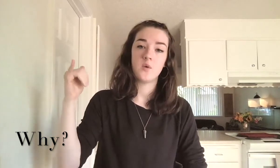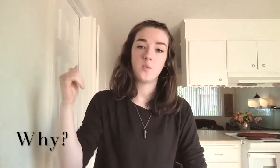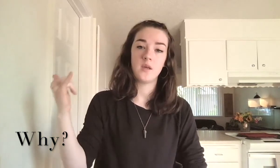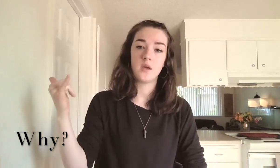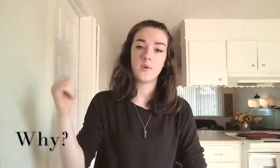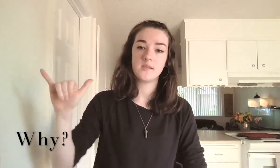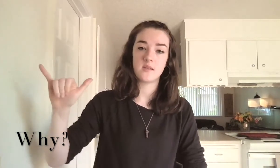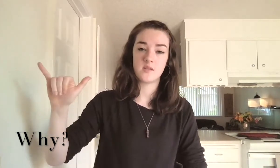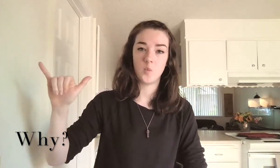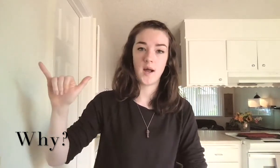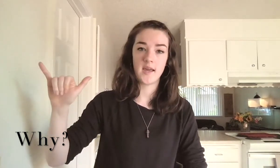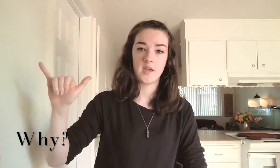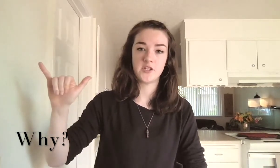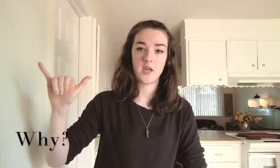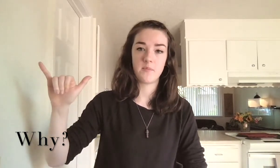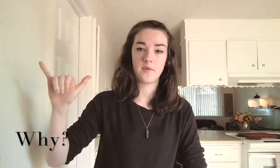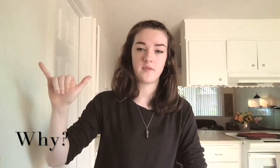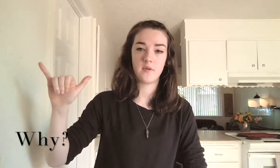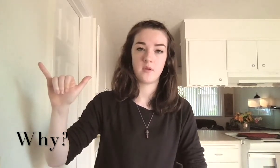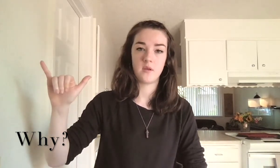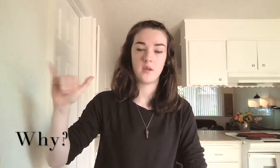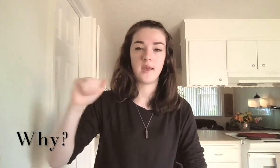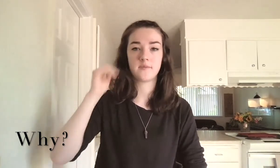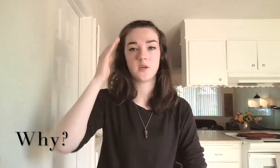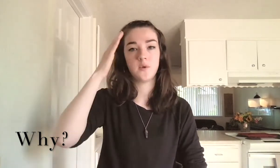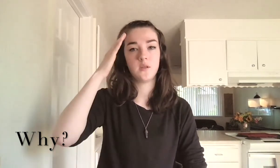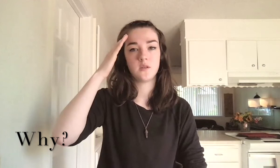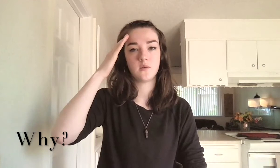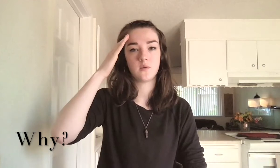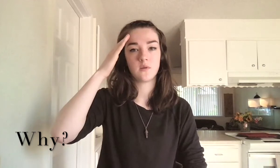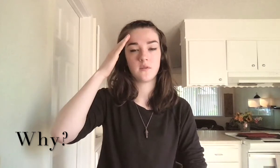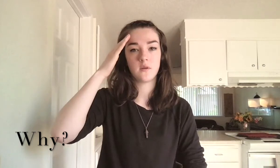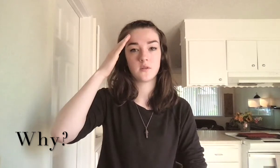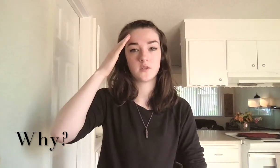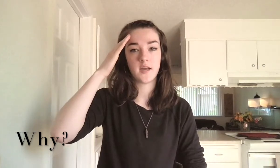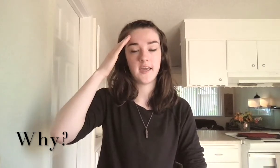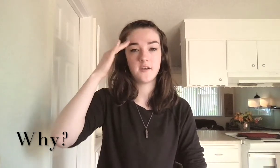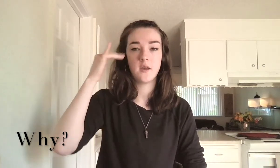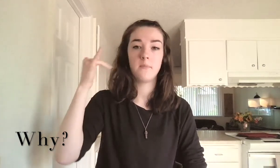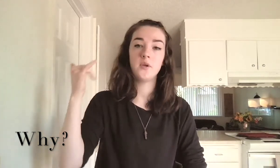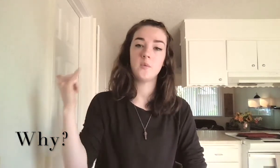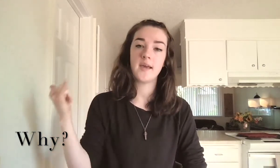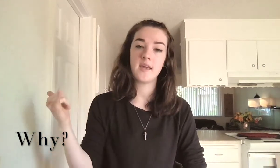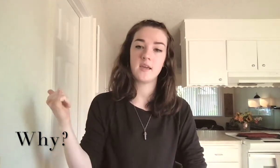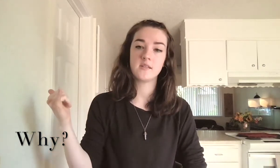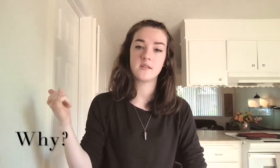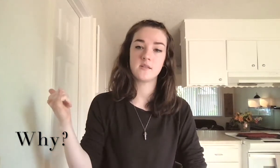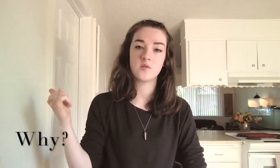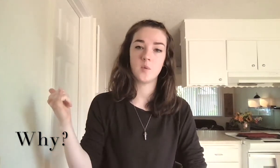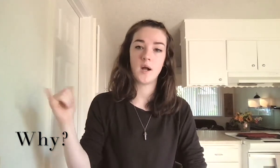we go into this Y shape. Yeah, so we do touch our head, pull away, and it turns into a Y. I don't know if